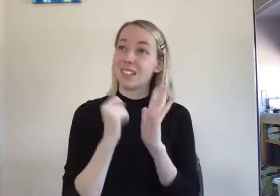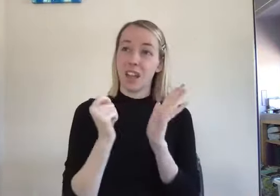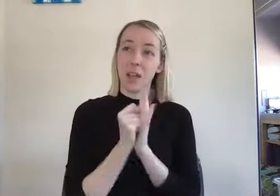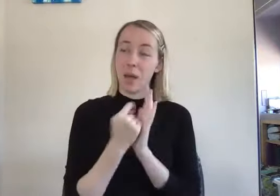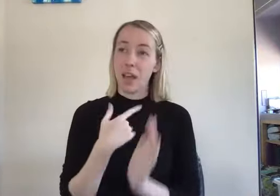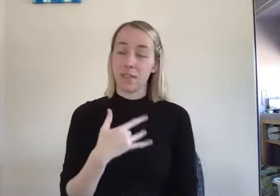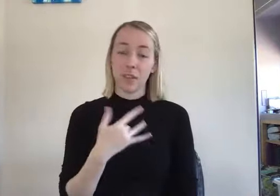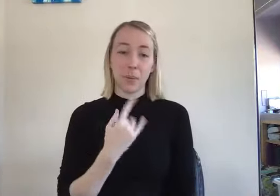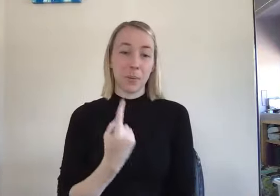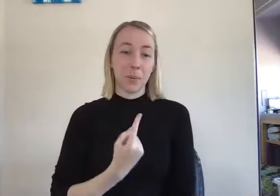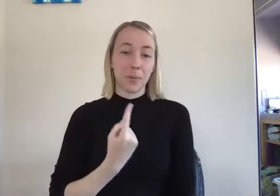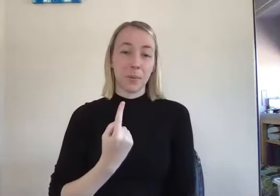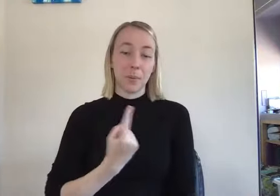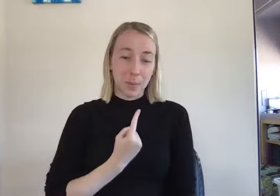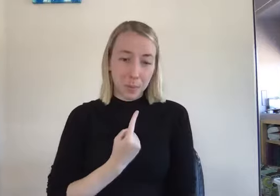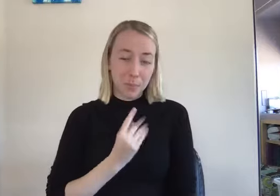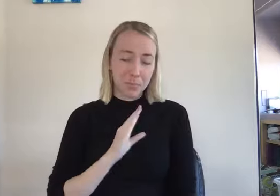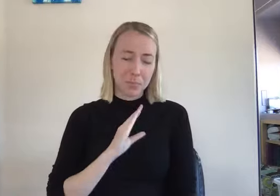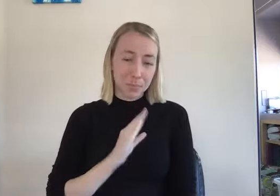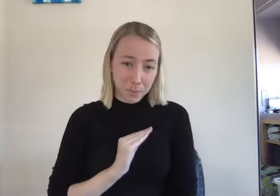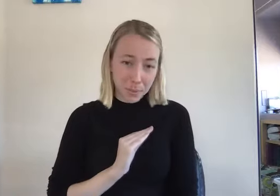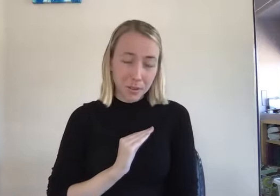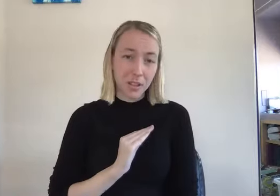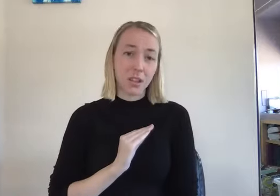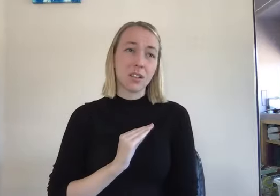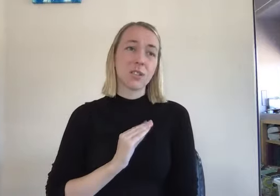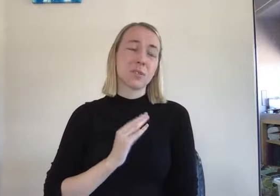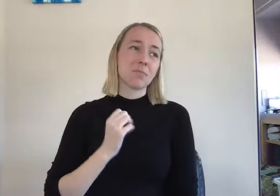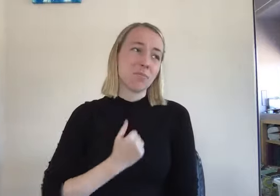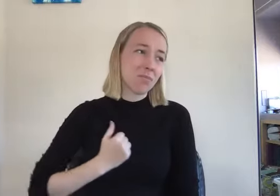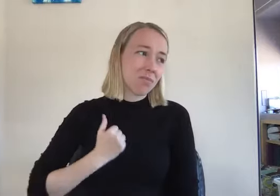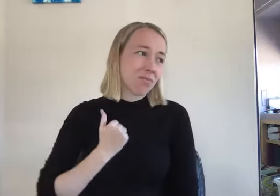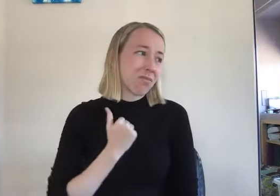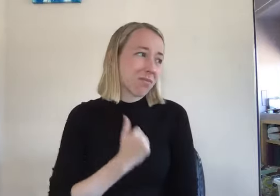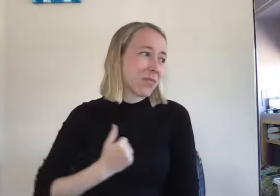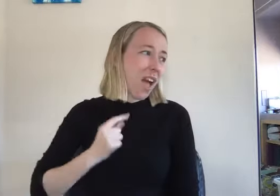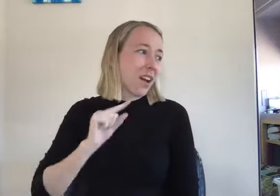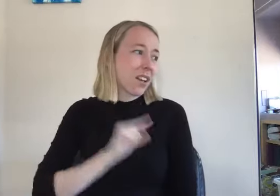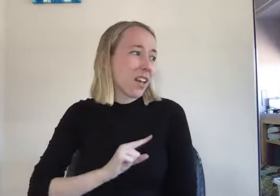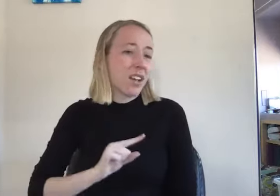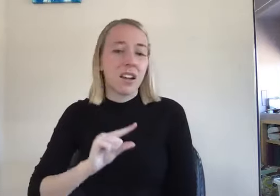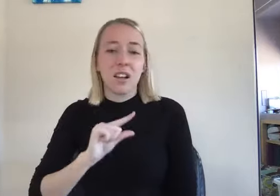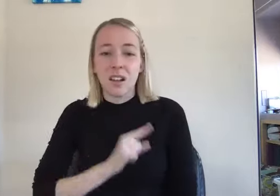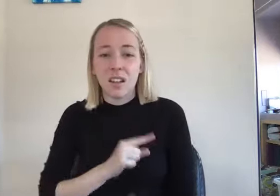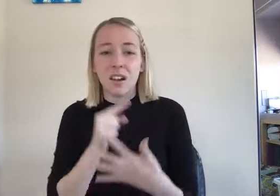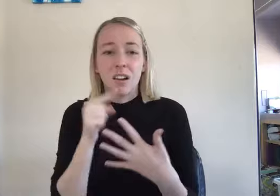this time, I'm just filled with loathing. I'm filled with anger. I'm filled with resentment. I'm filled with guilt. I'm filled